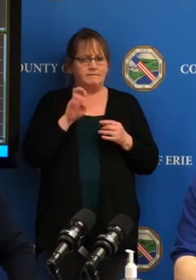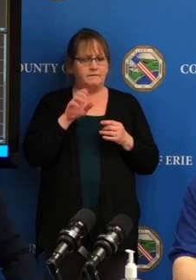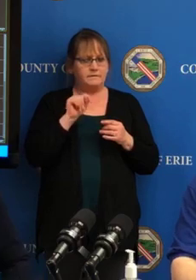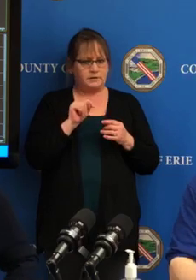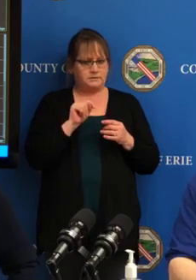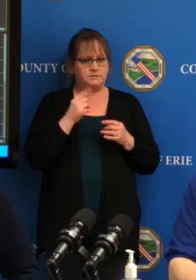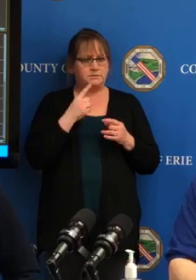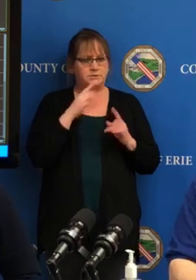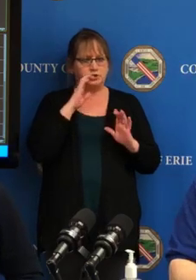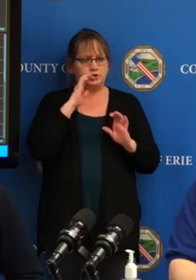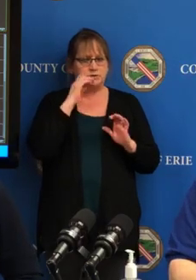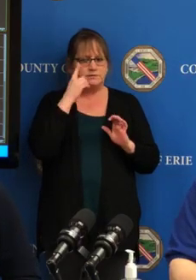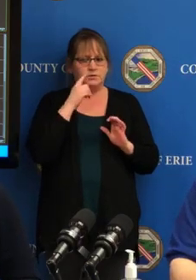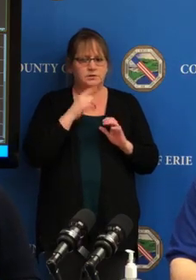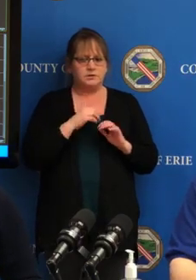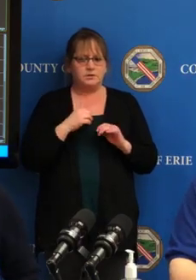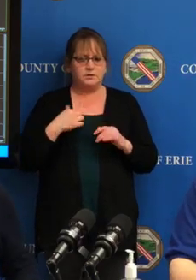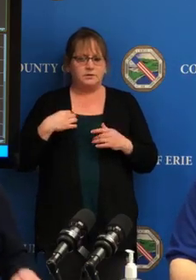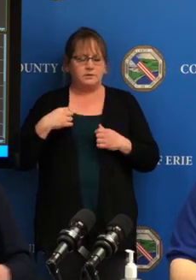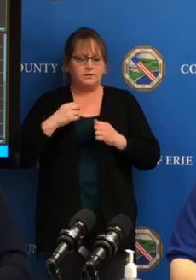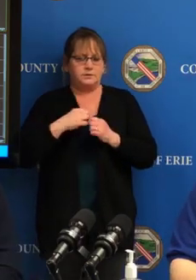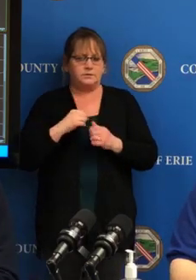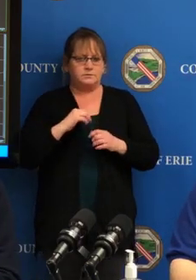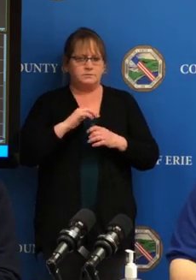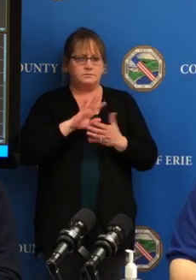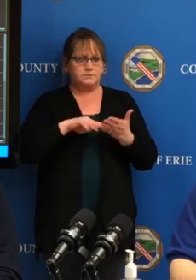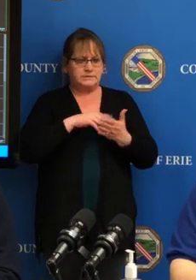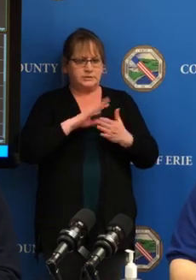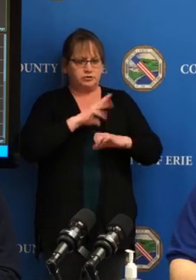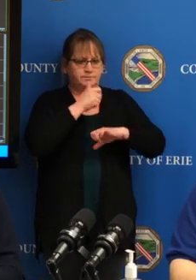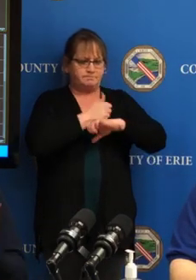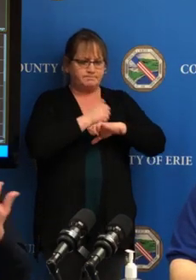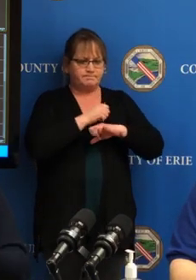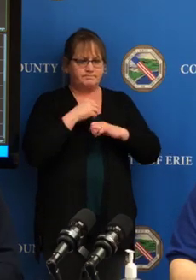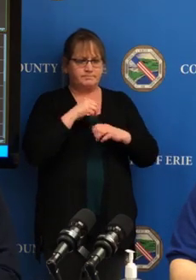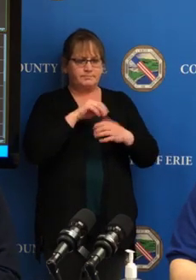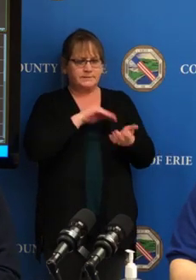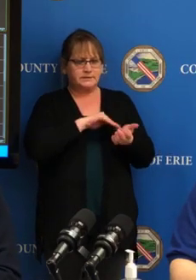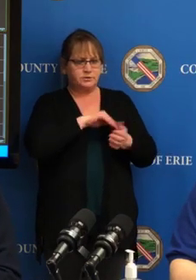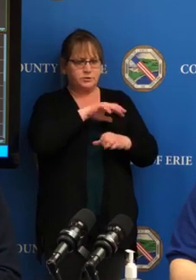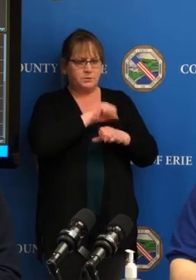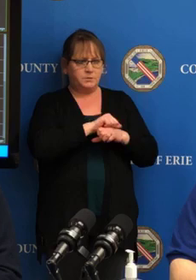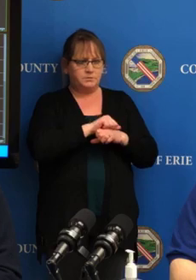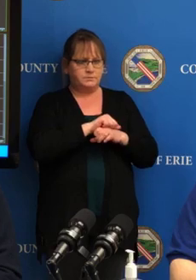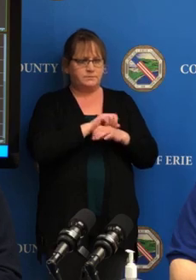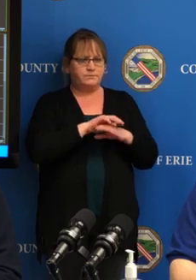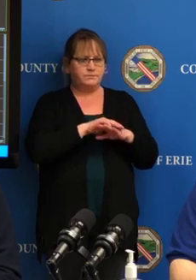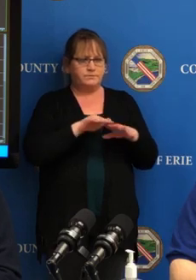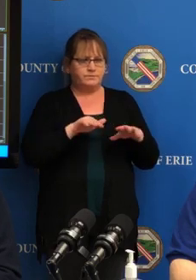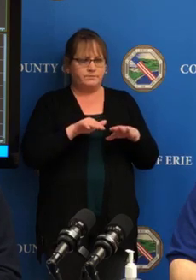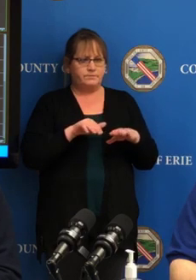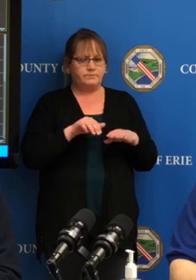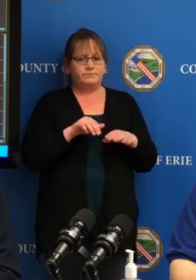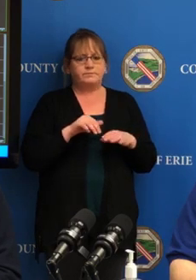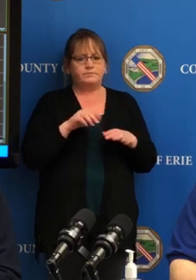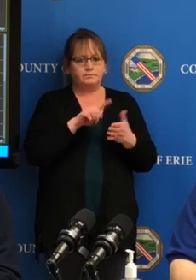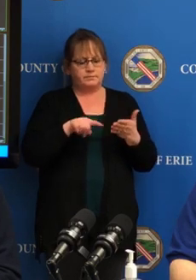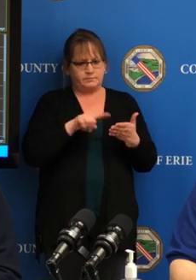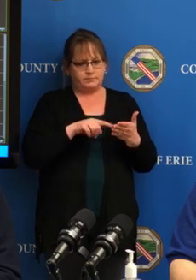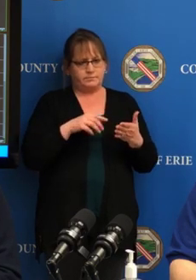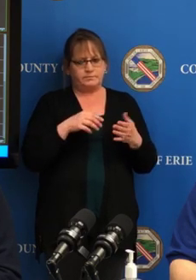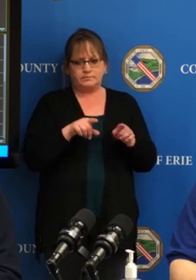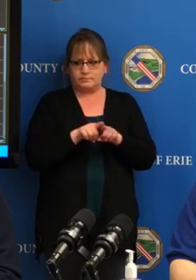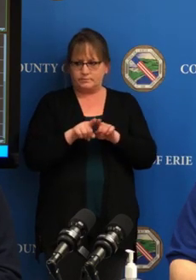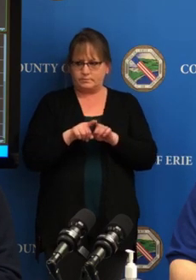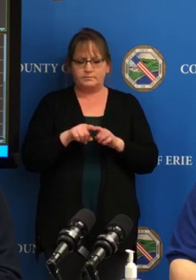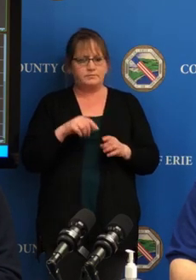who is looking for scheduling a very important doctor appointment that is Just not repeat going to the be question. canceled, and also this person's a veteran and has a question for the